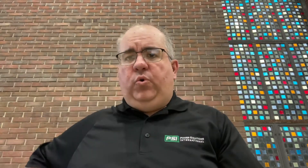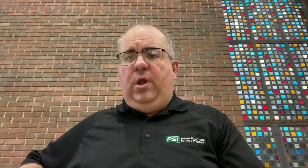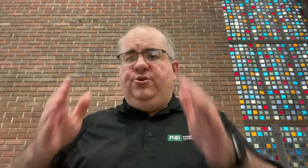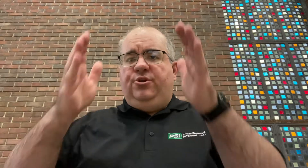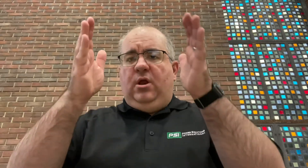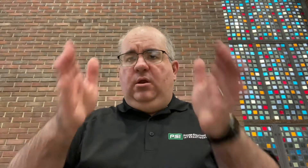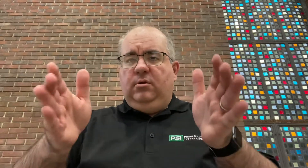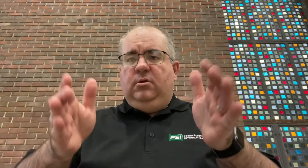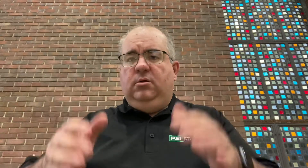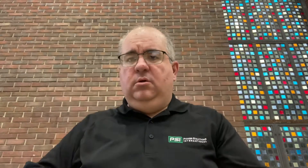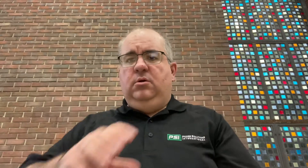Christian.